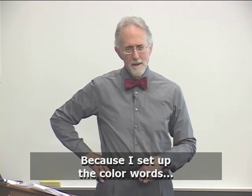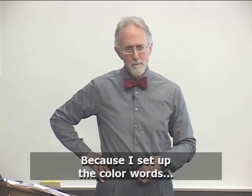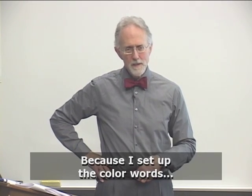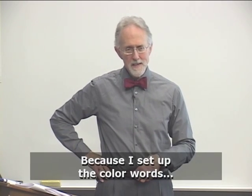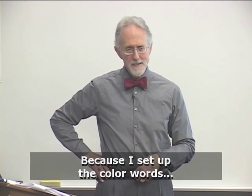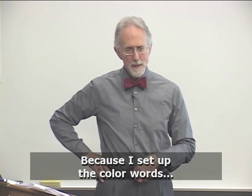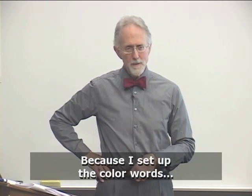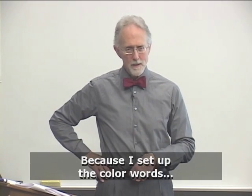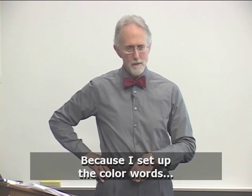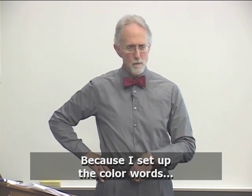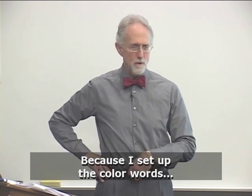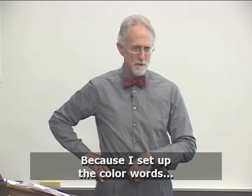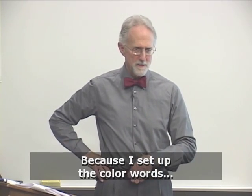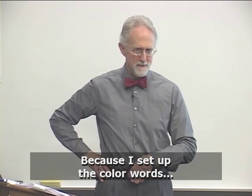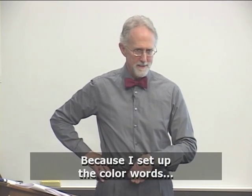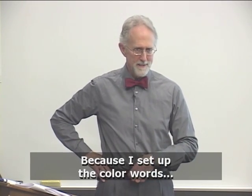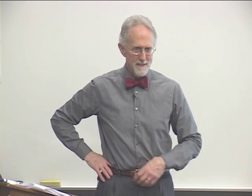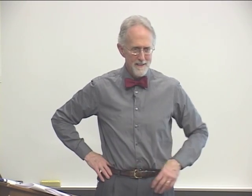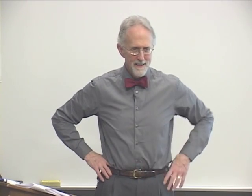Because I set up the color words